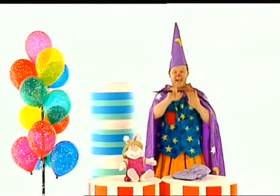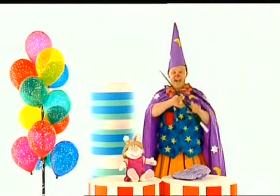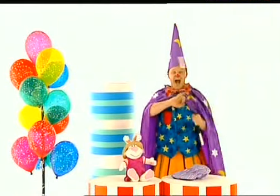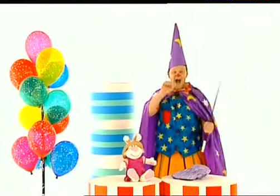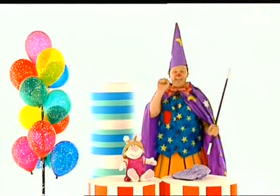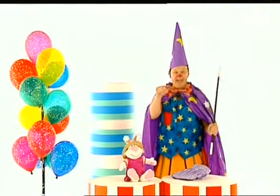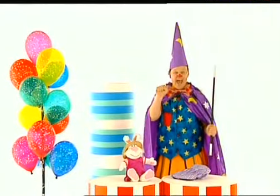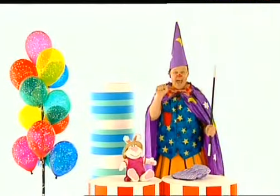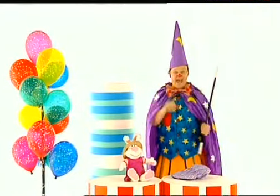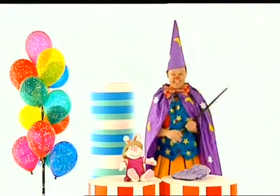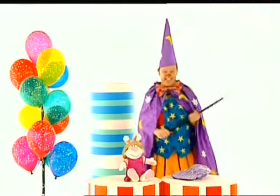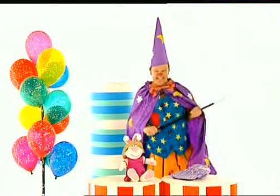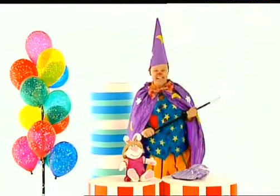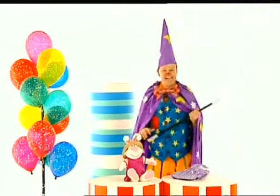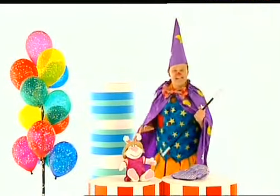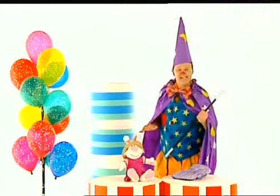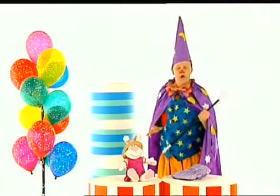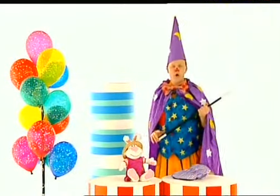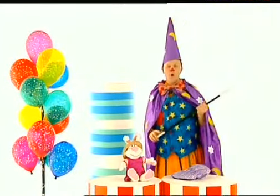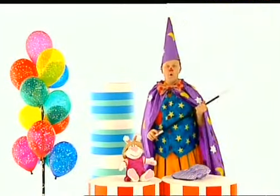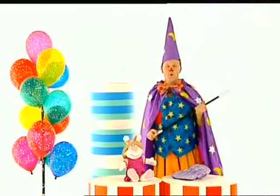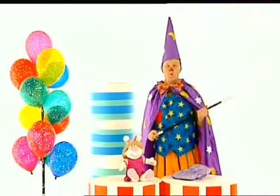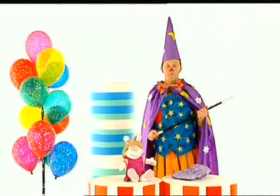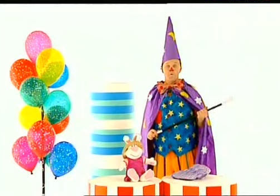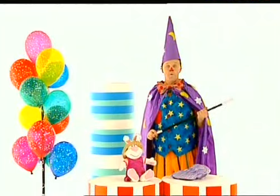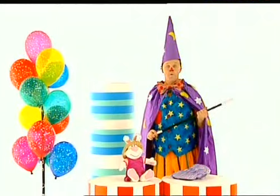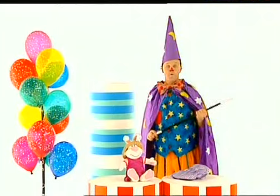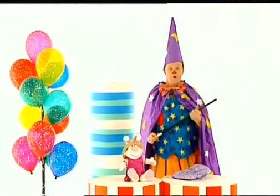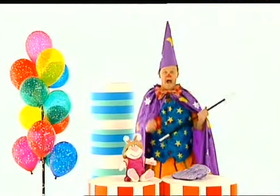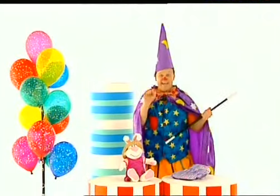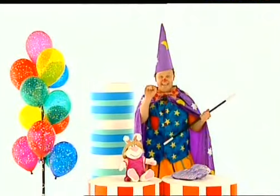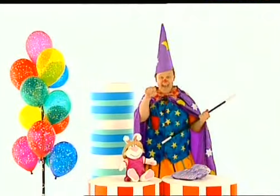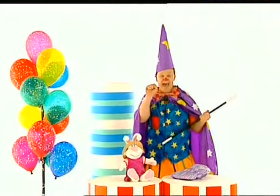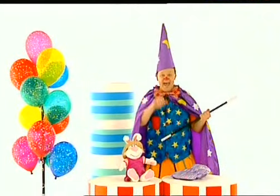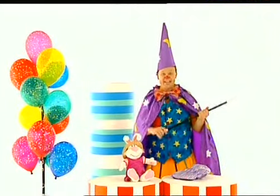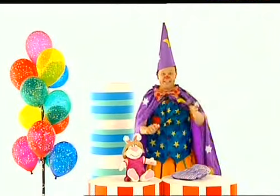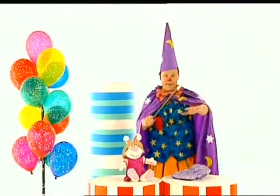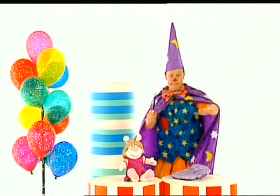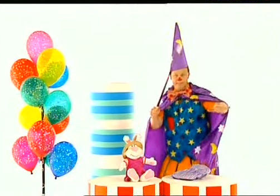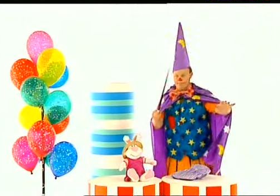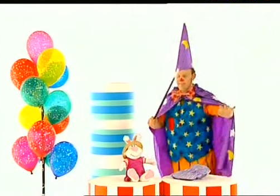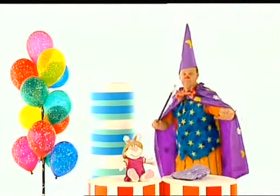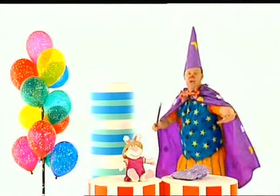Tumble? Yes! Do we have to say the magic word? Yes!